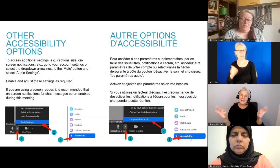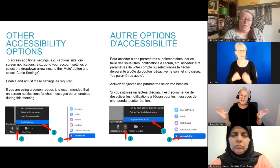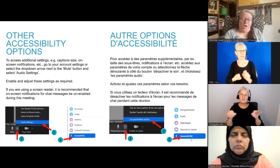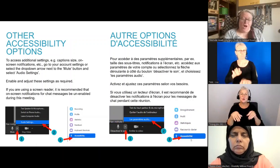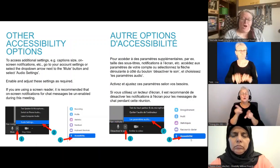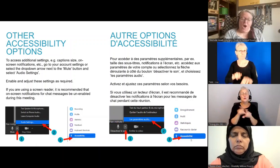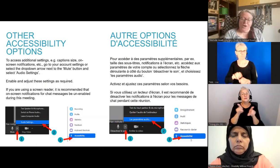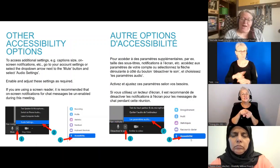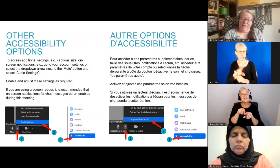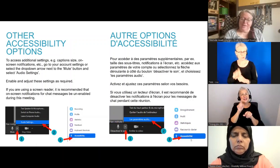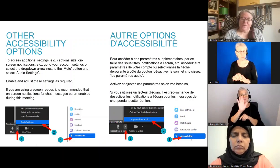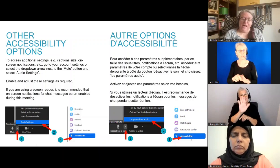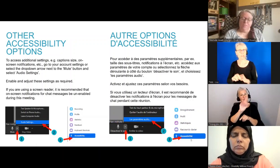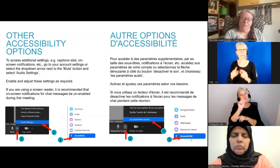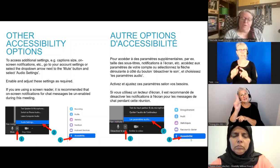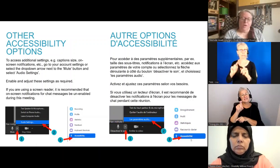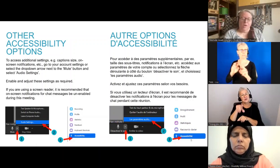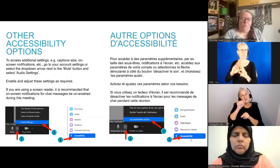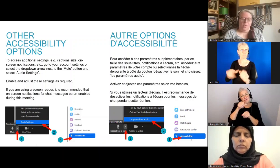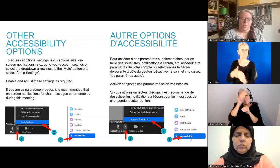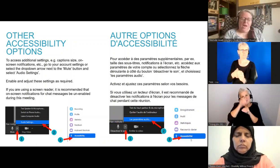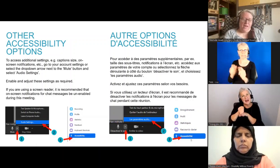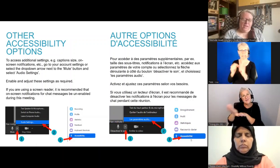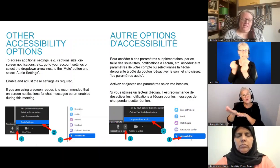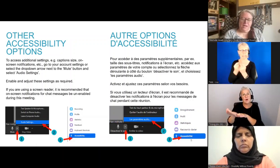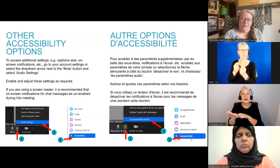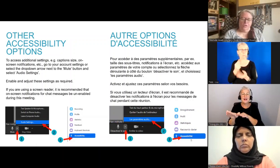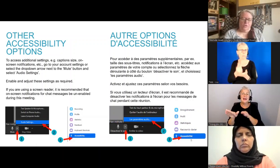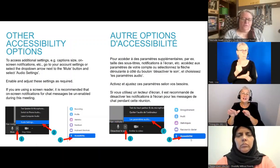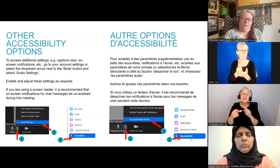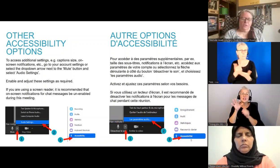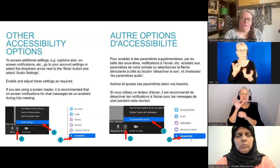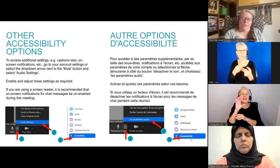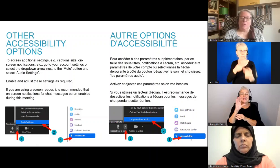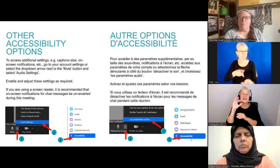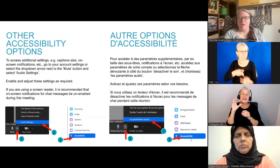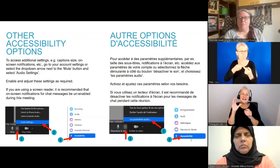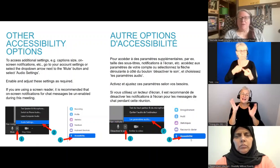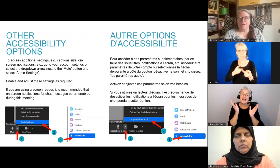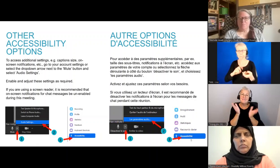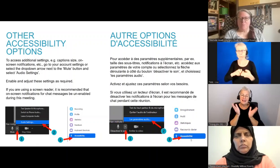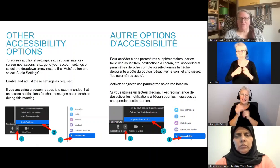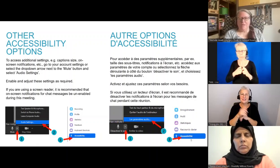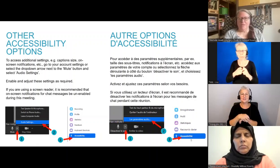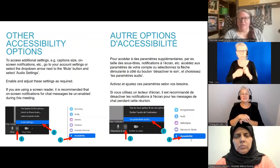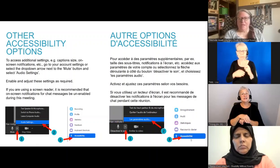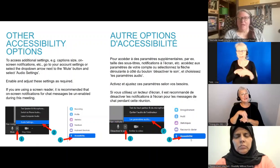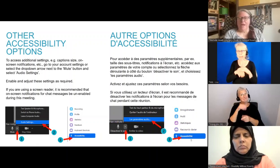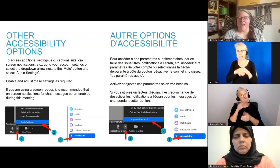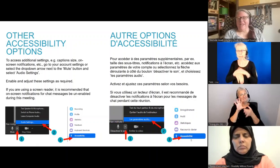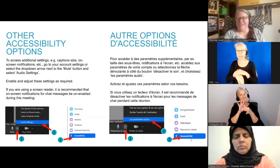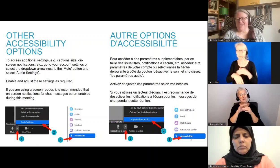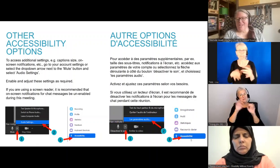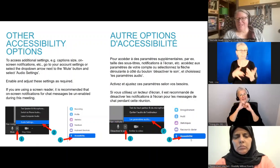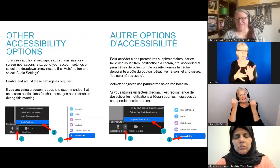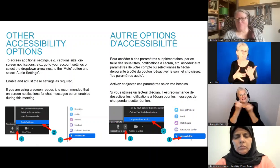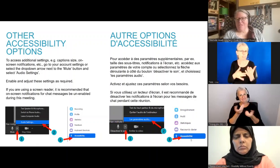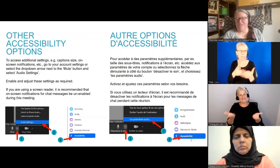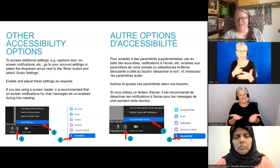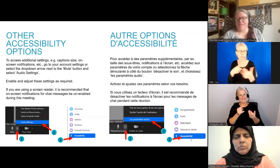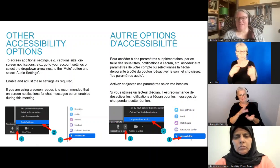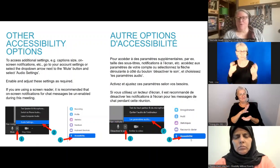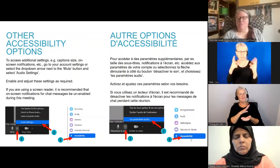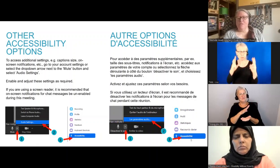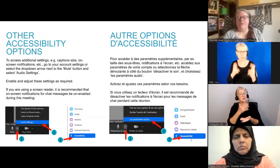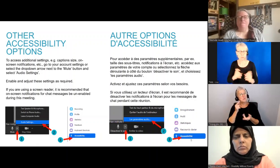team members are on hand to help you with any technical difficulties you may be experiencing. And I'd just like